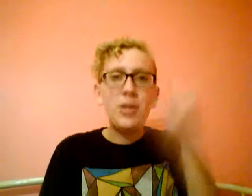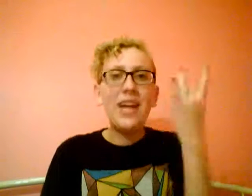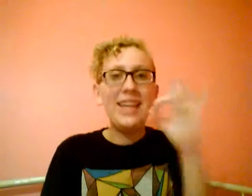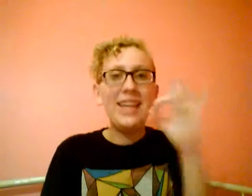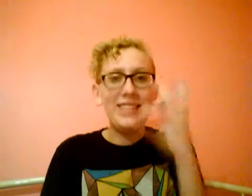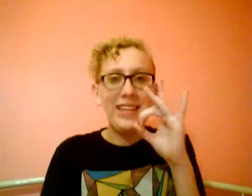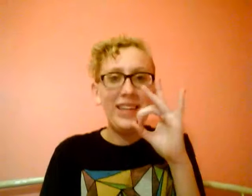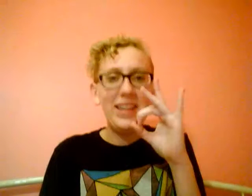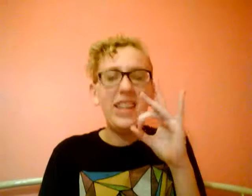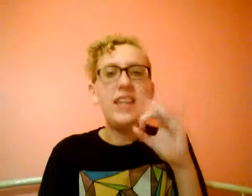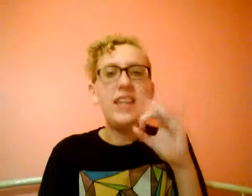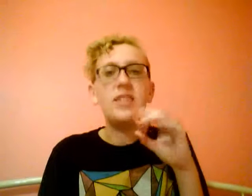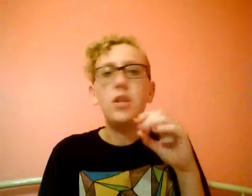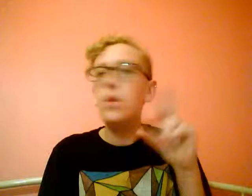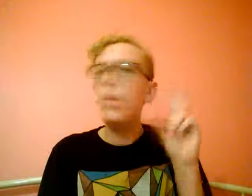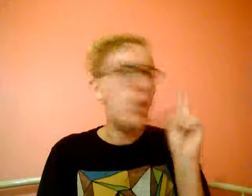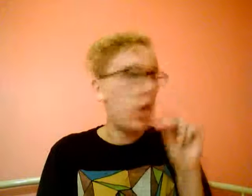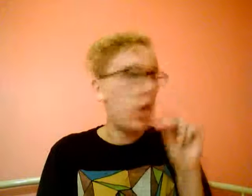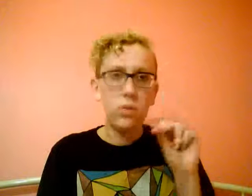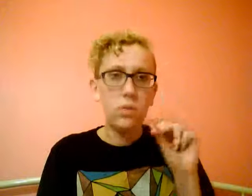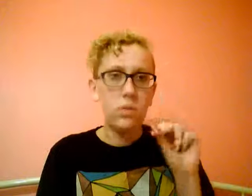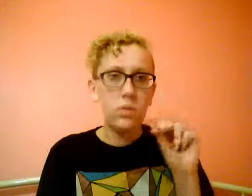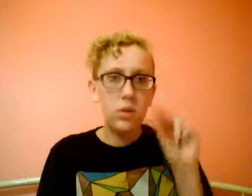Number 18 is no.